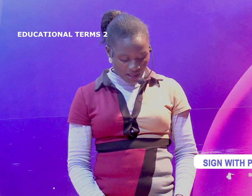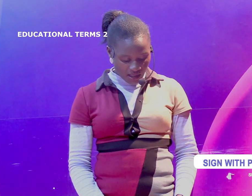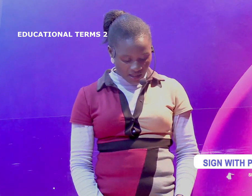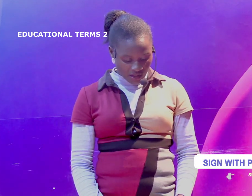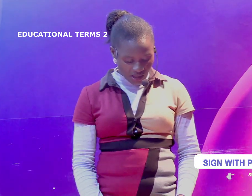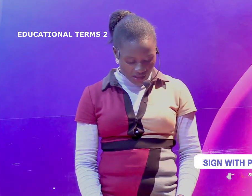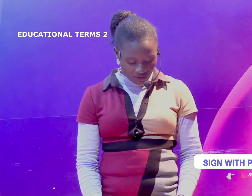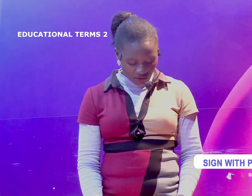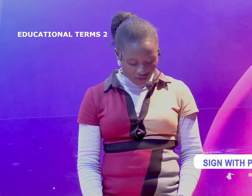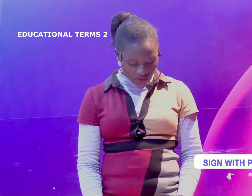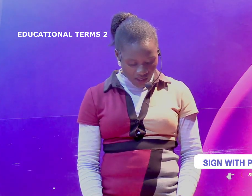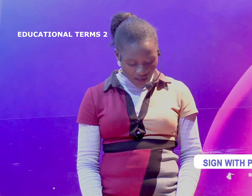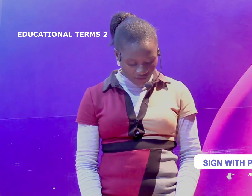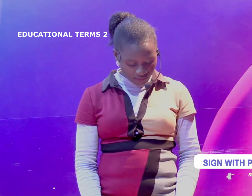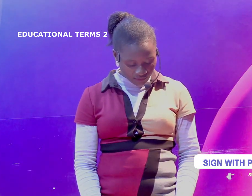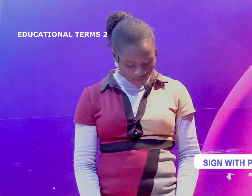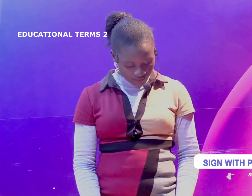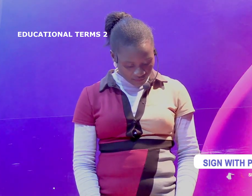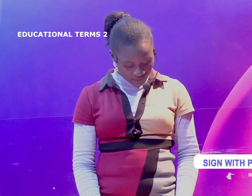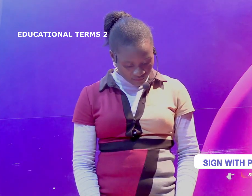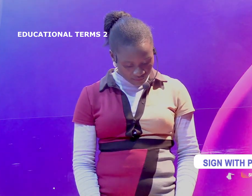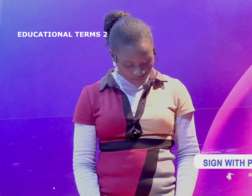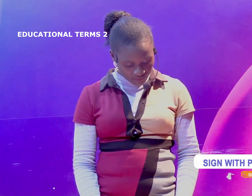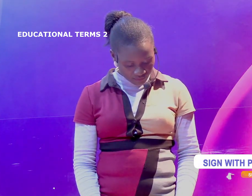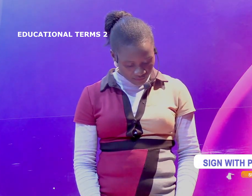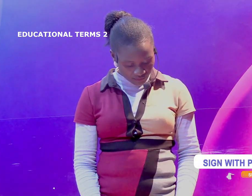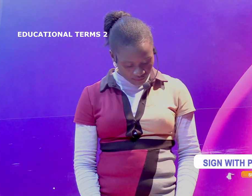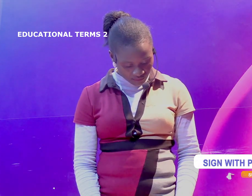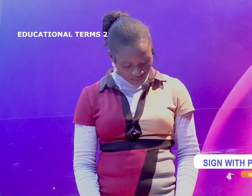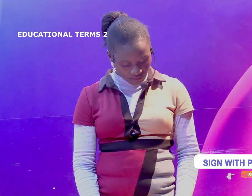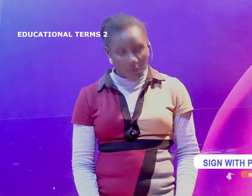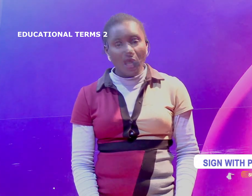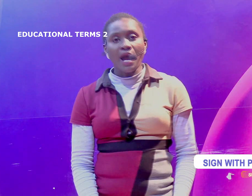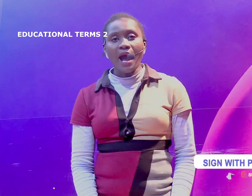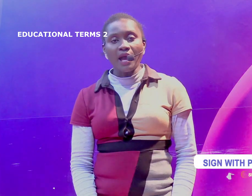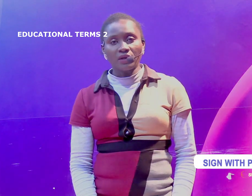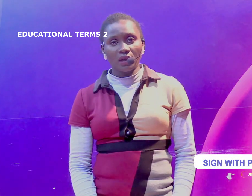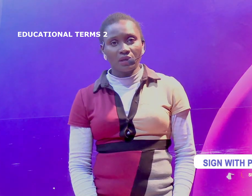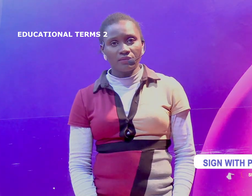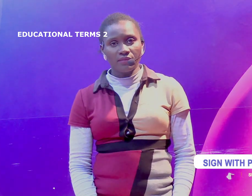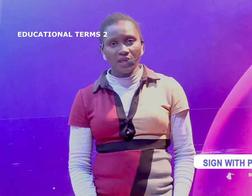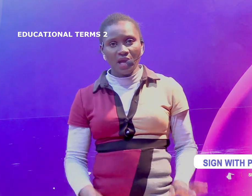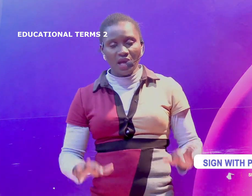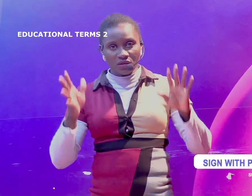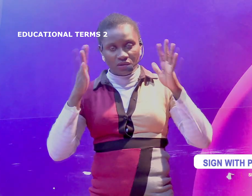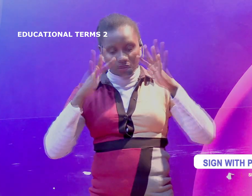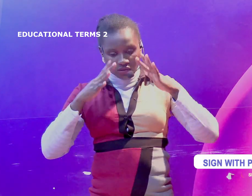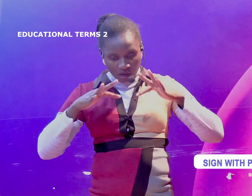And then we also have idol. being idle. So